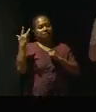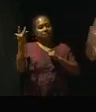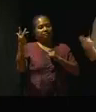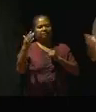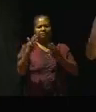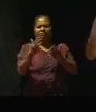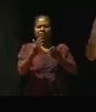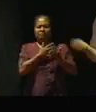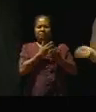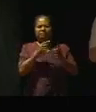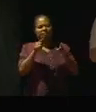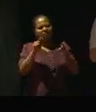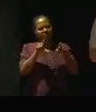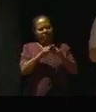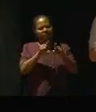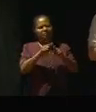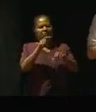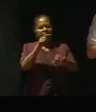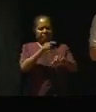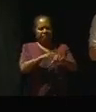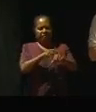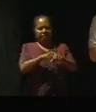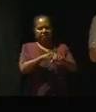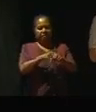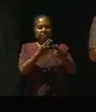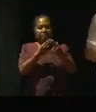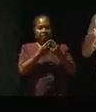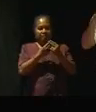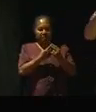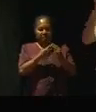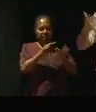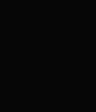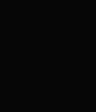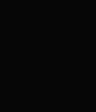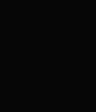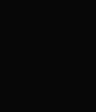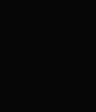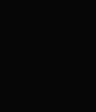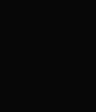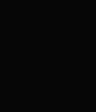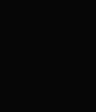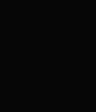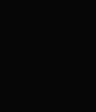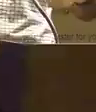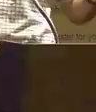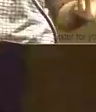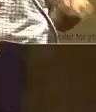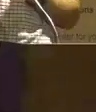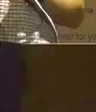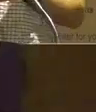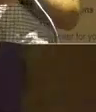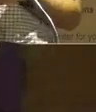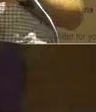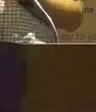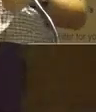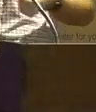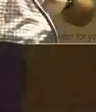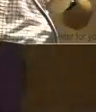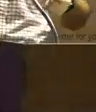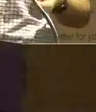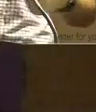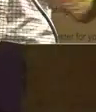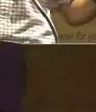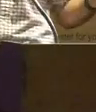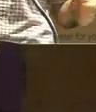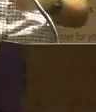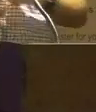going to take the same amount of time to process as the legacy or the old process. So just rest assured that